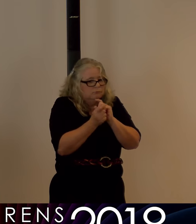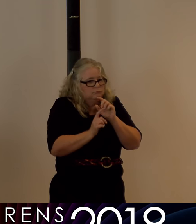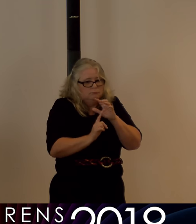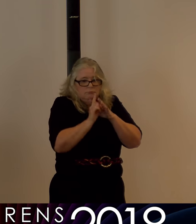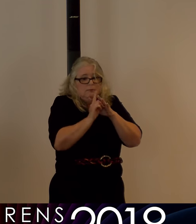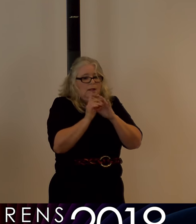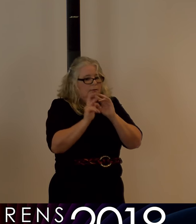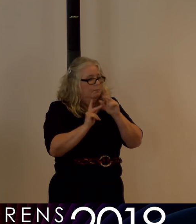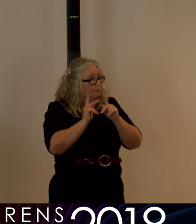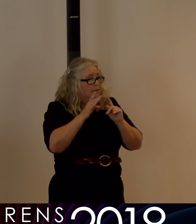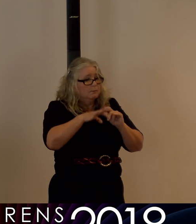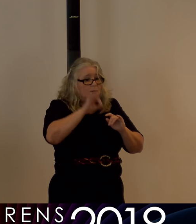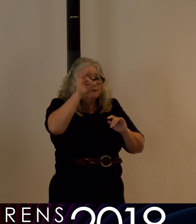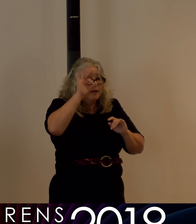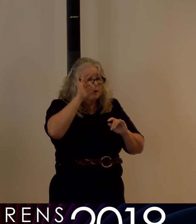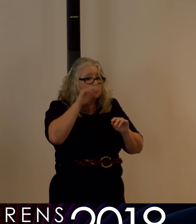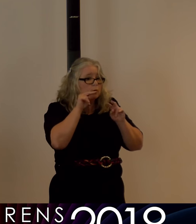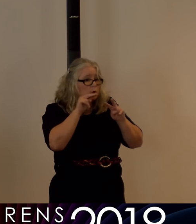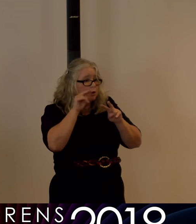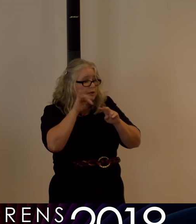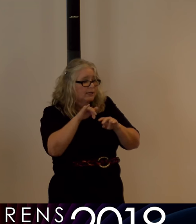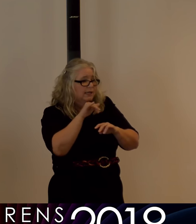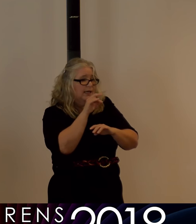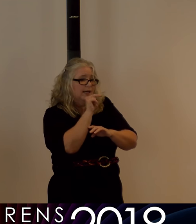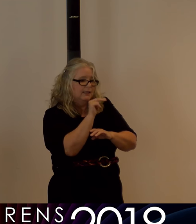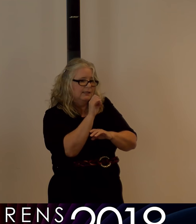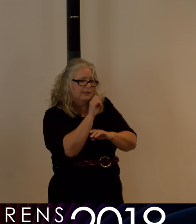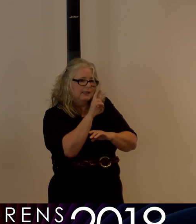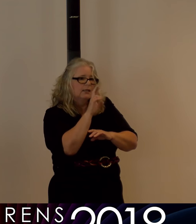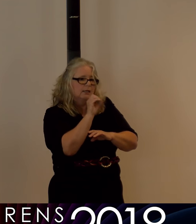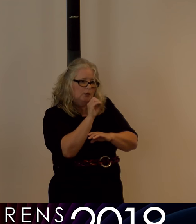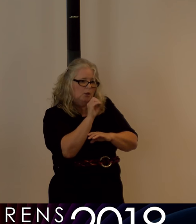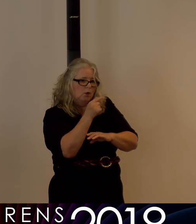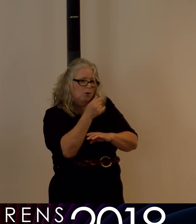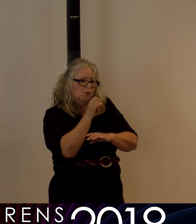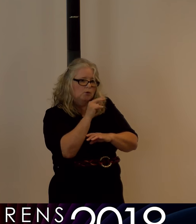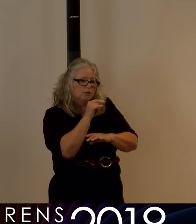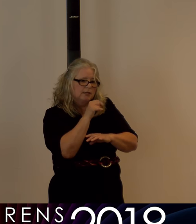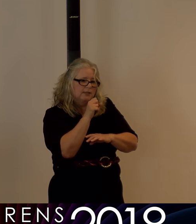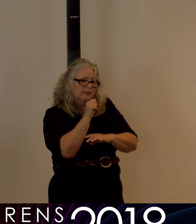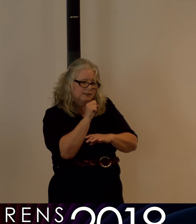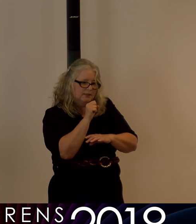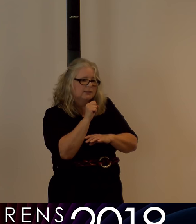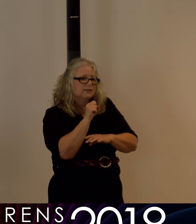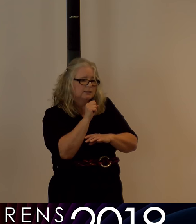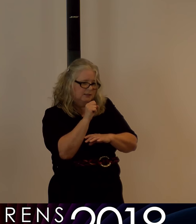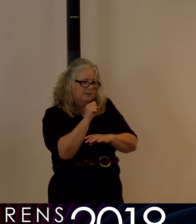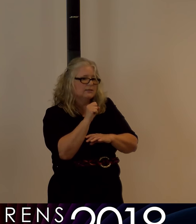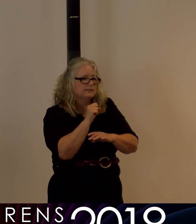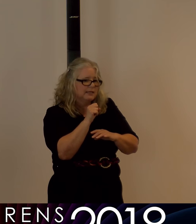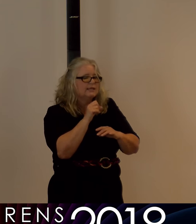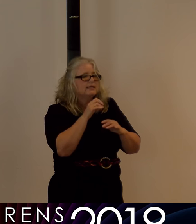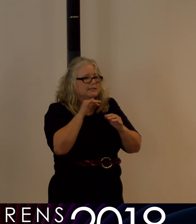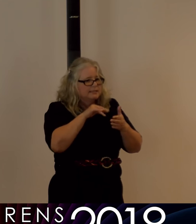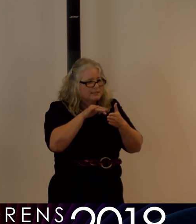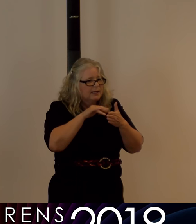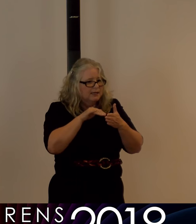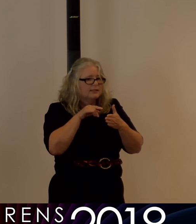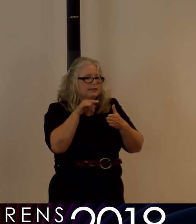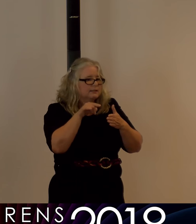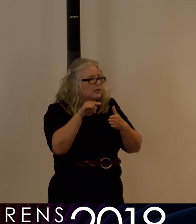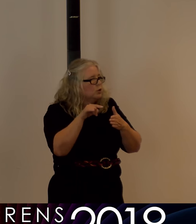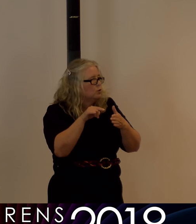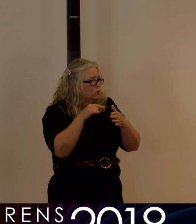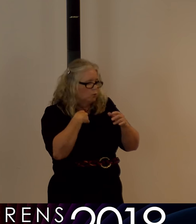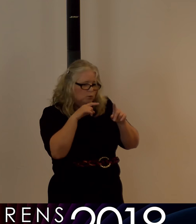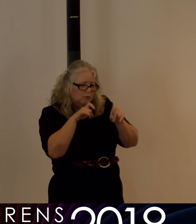at what's called mutagenesis studies, where you zap the DNA with something that's going to change the sequence, and then you screen the mice